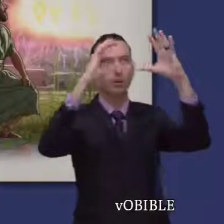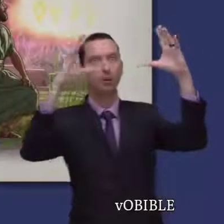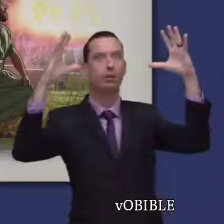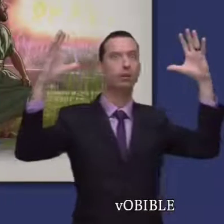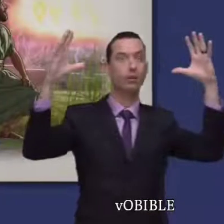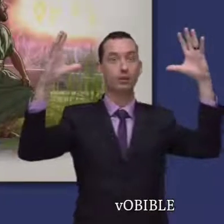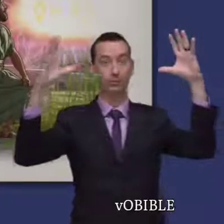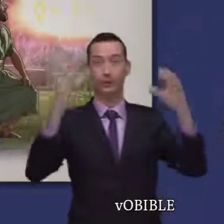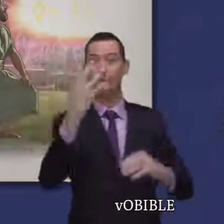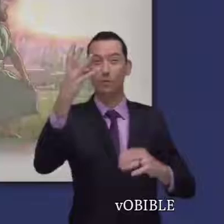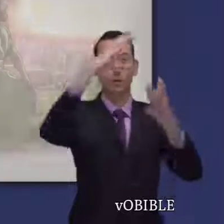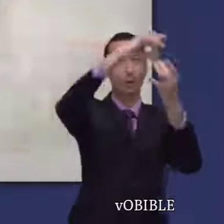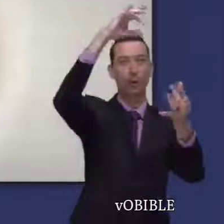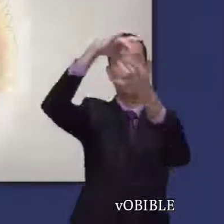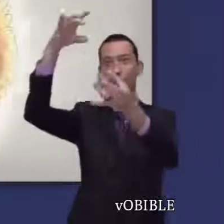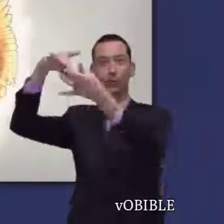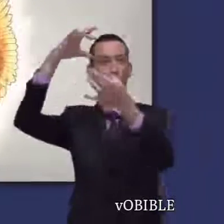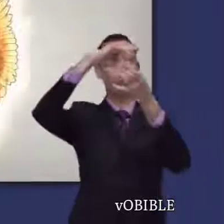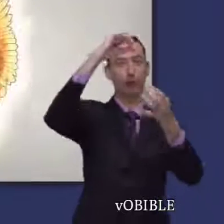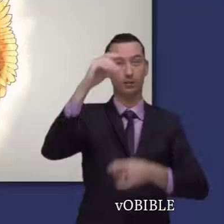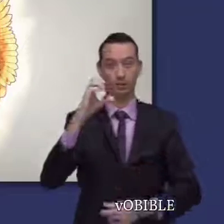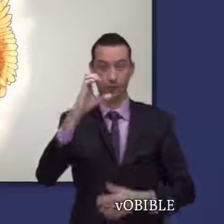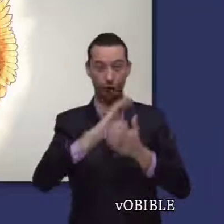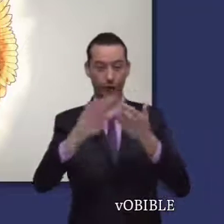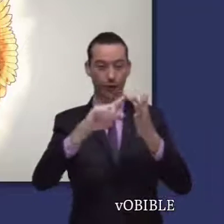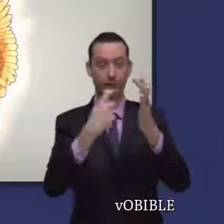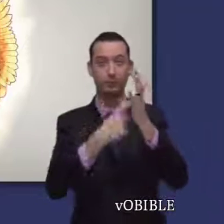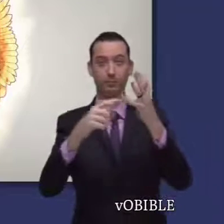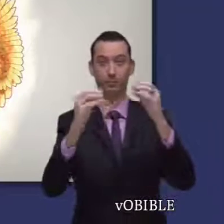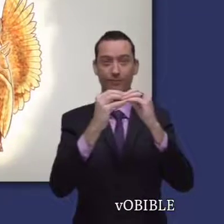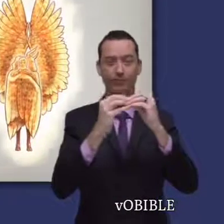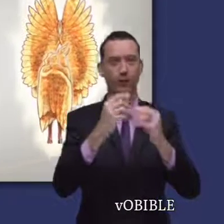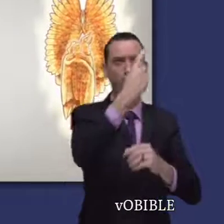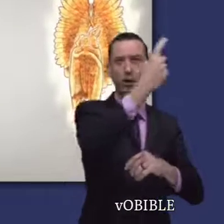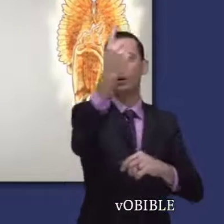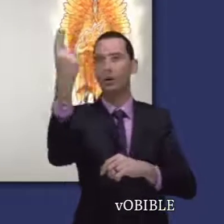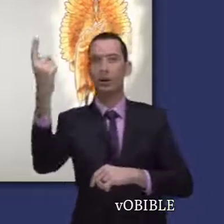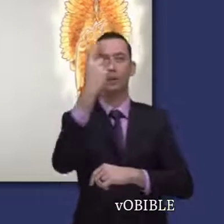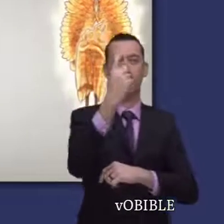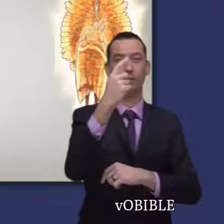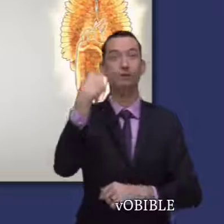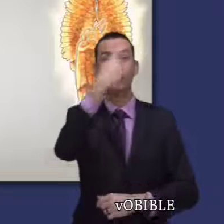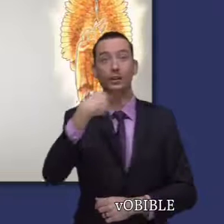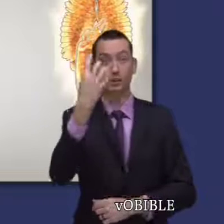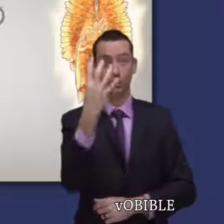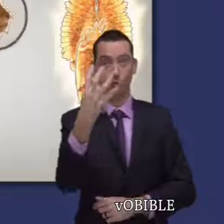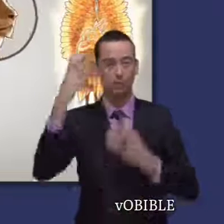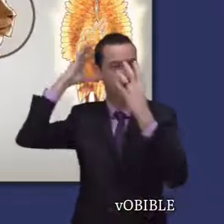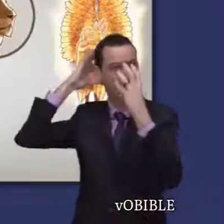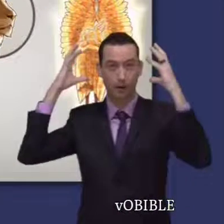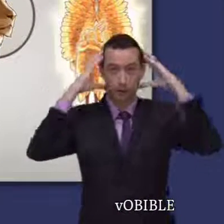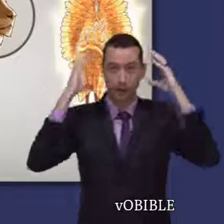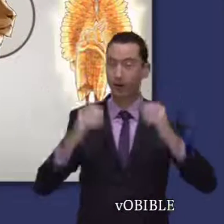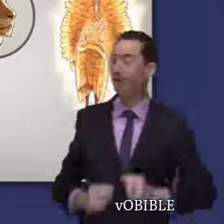four magnificent living creatures, or cherubs. Each one has four faces: that of a man,